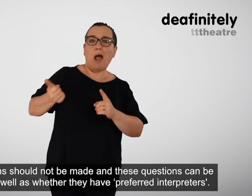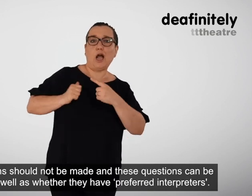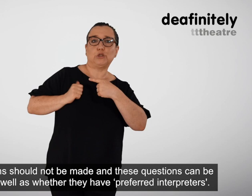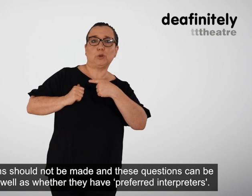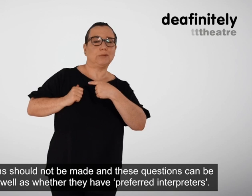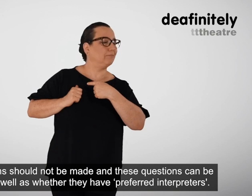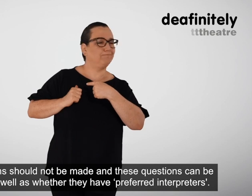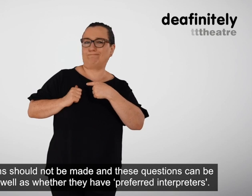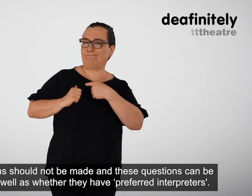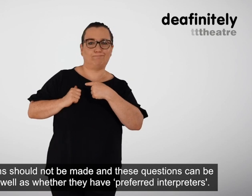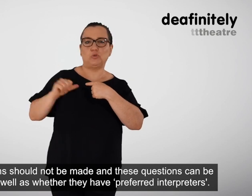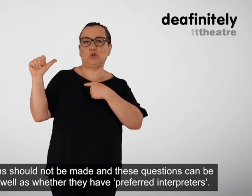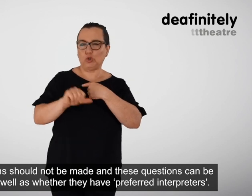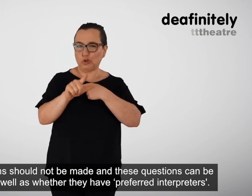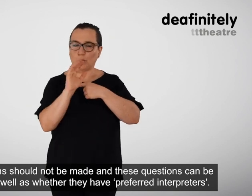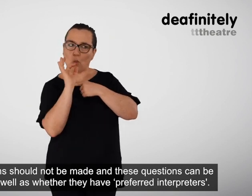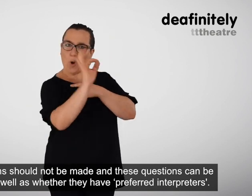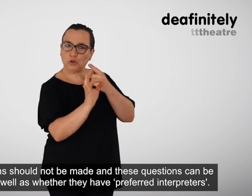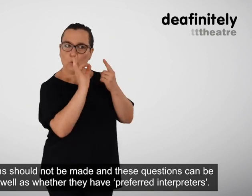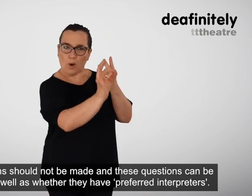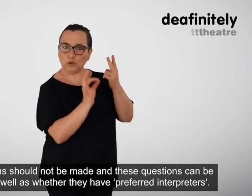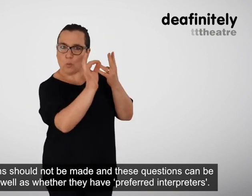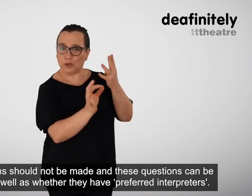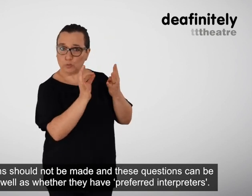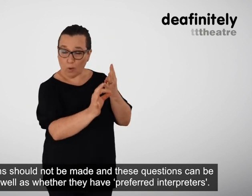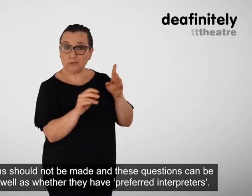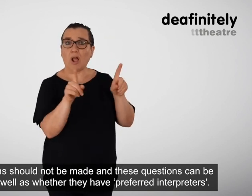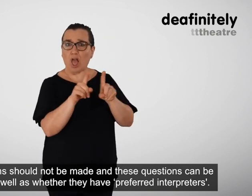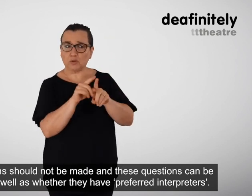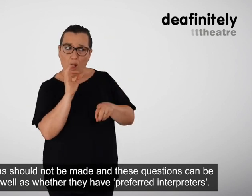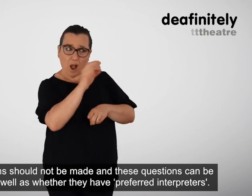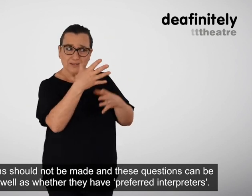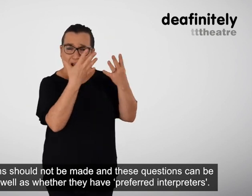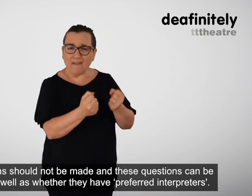made, and these questions can be asked, as well as whether they have preferred interpreters.